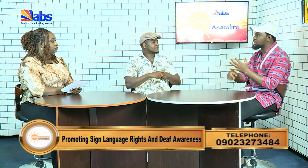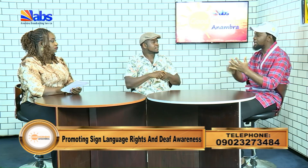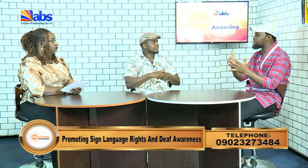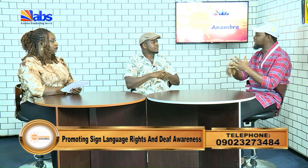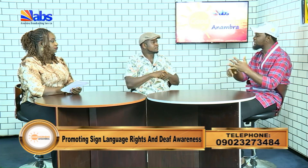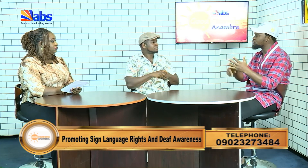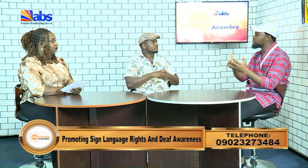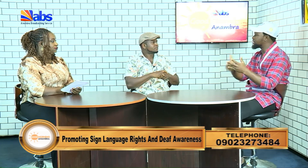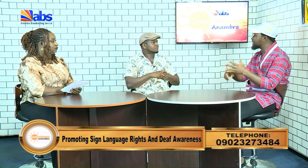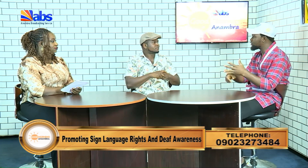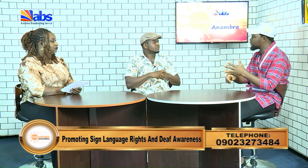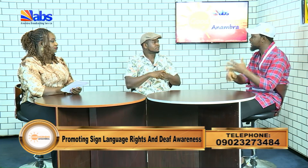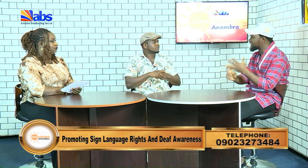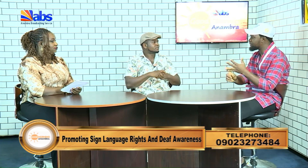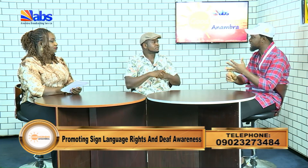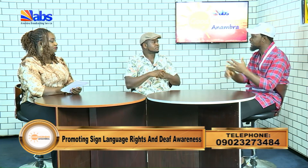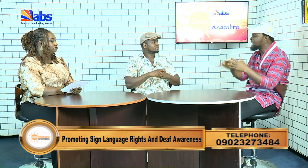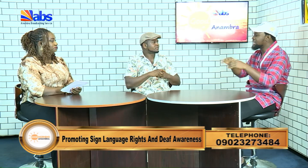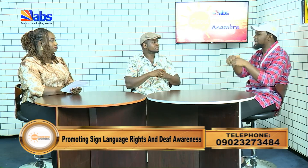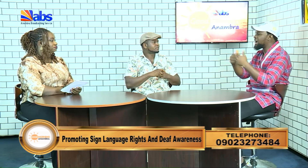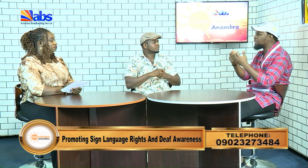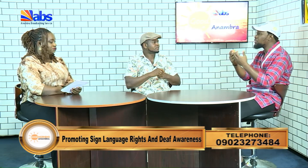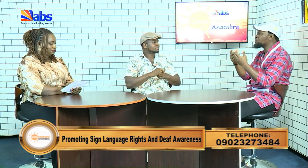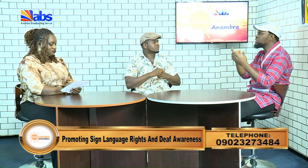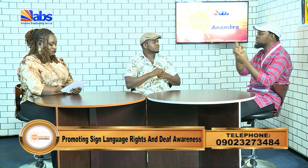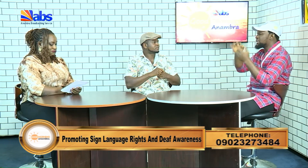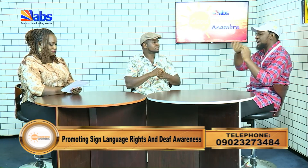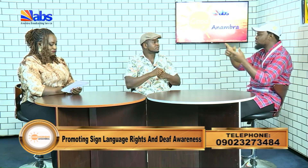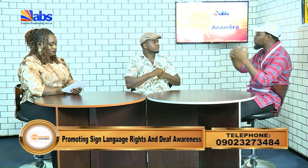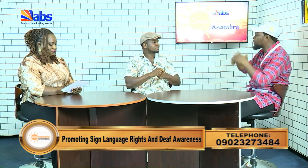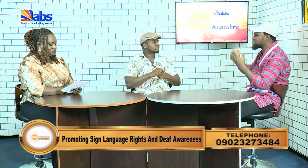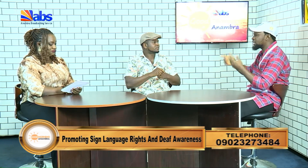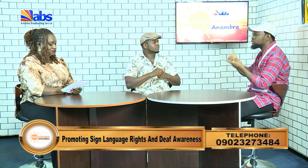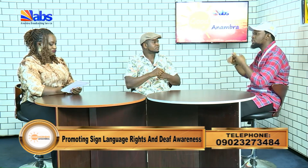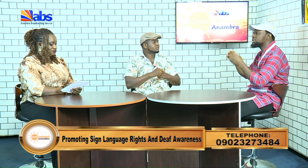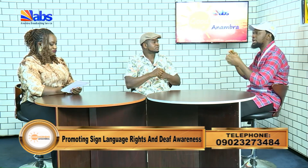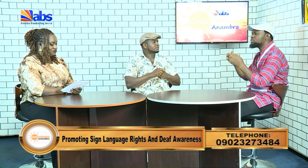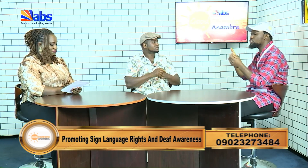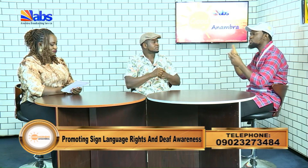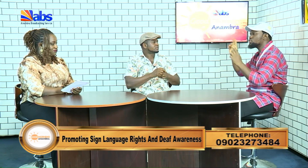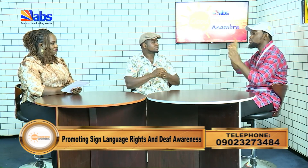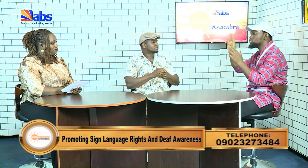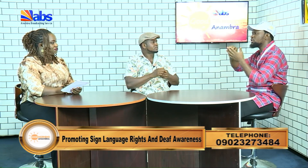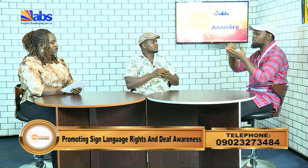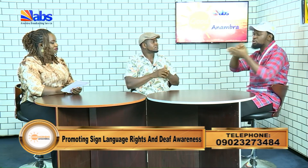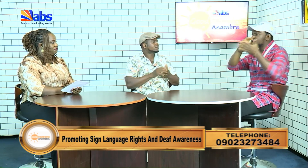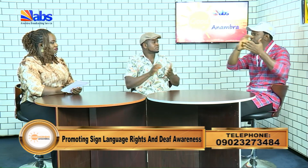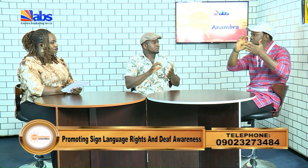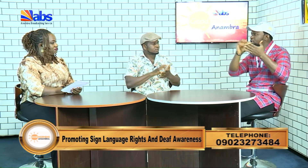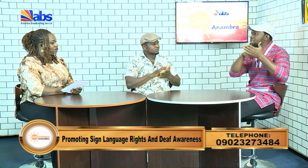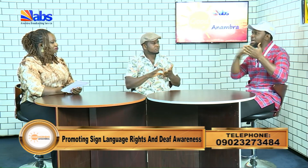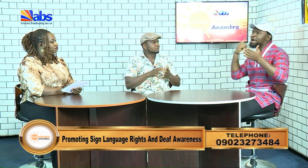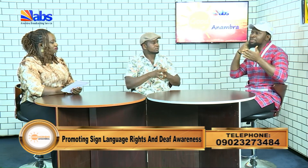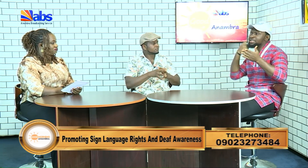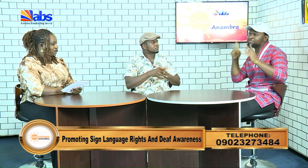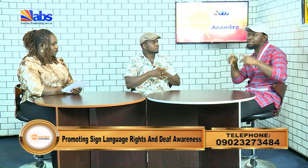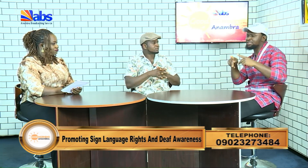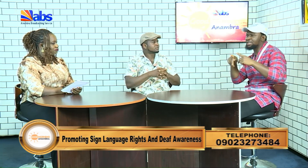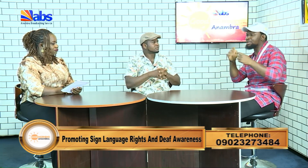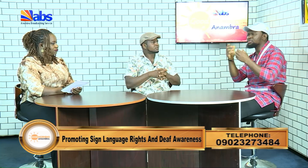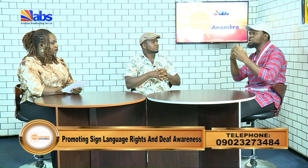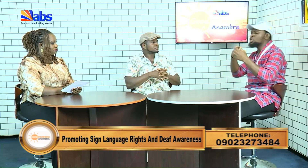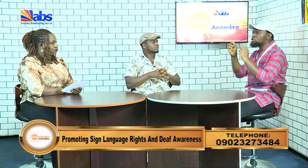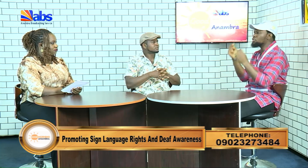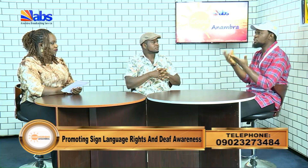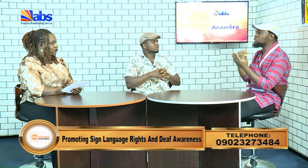person, and you're pretending to be a deaf person. Then how can you come out here to use the word description that I am a deaf person?